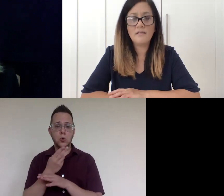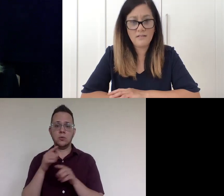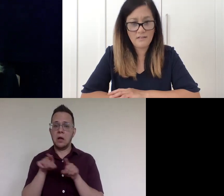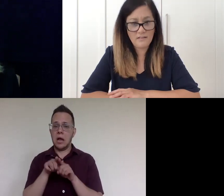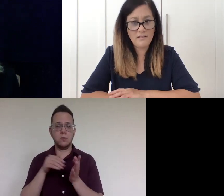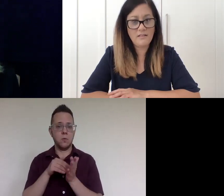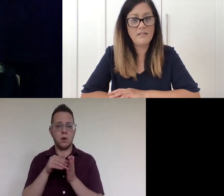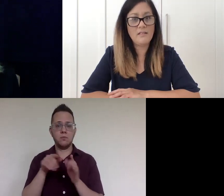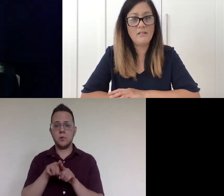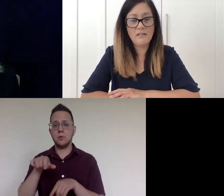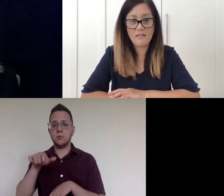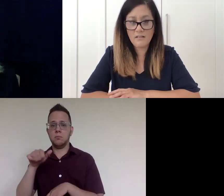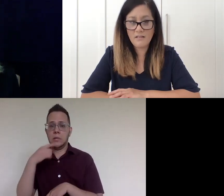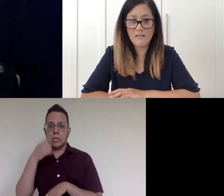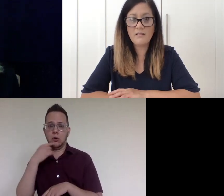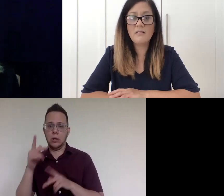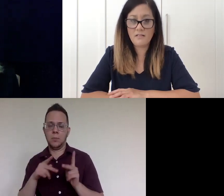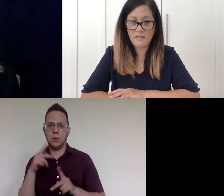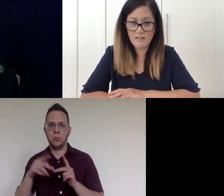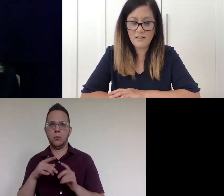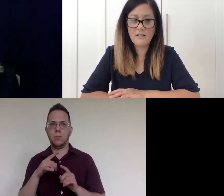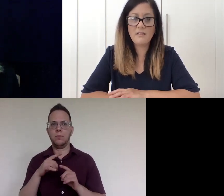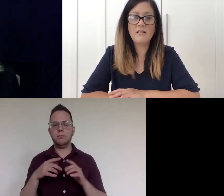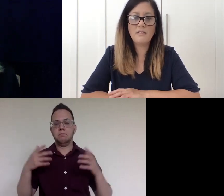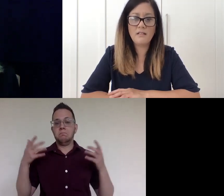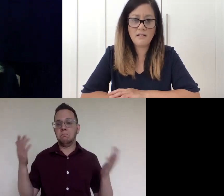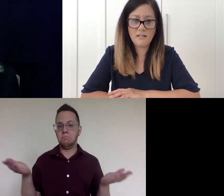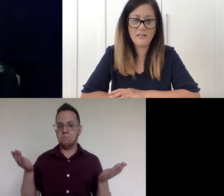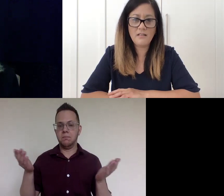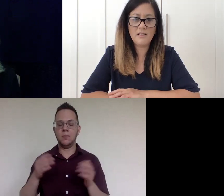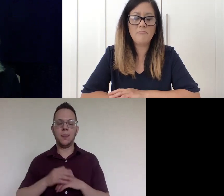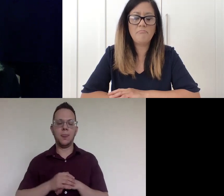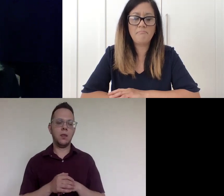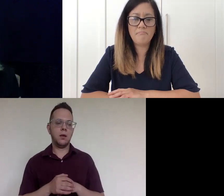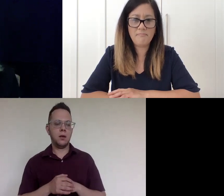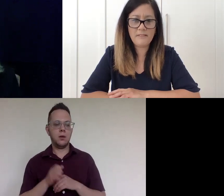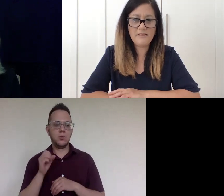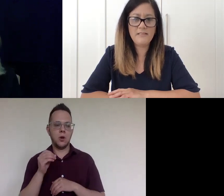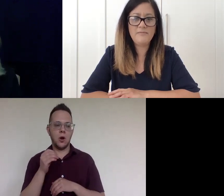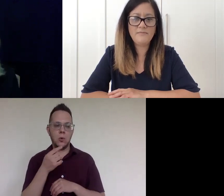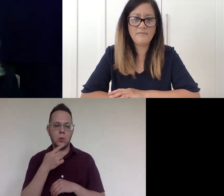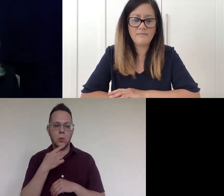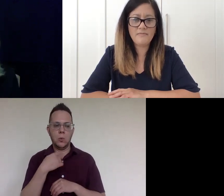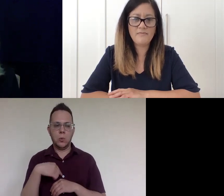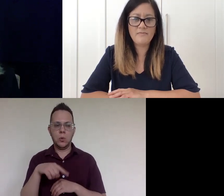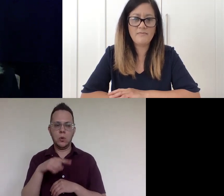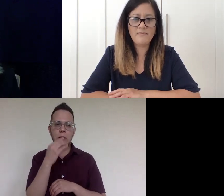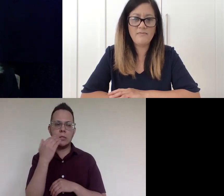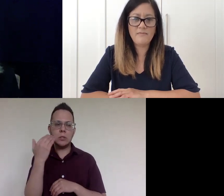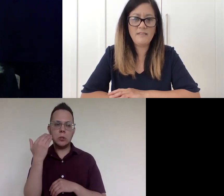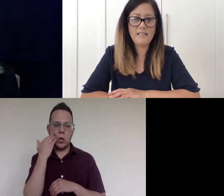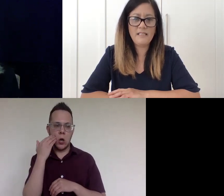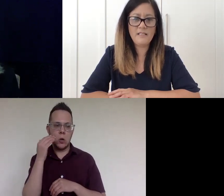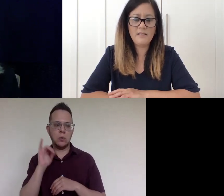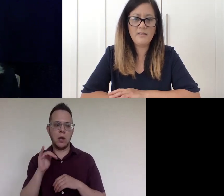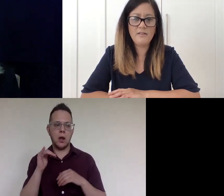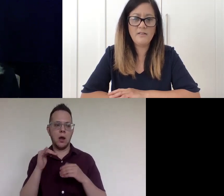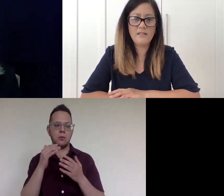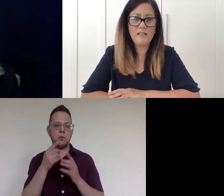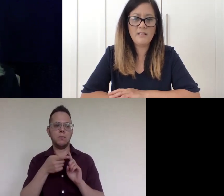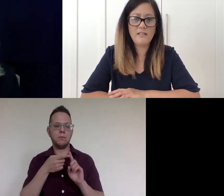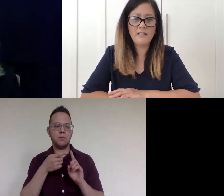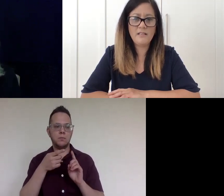people know about prevention, but they use it as